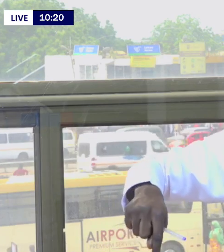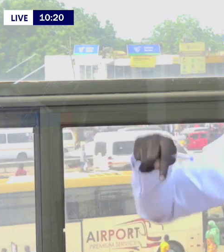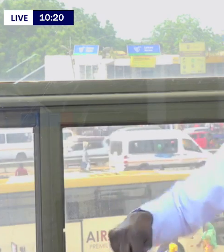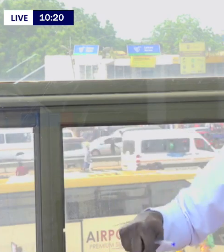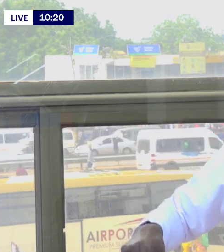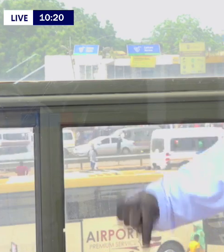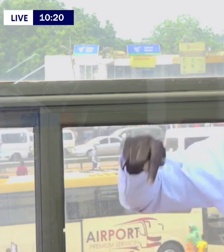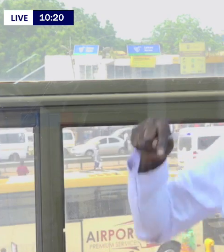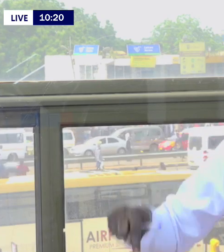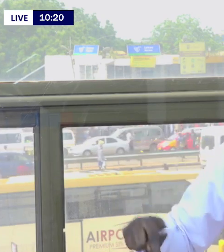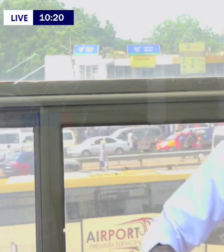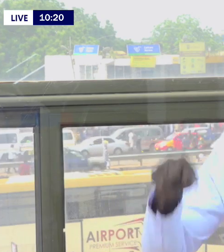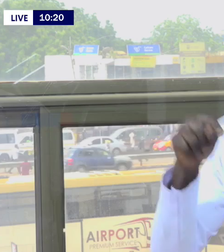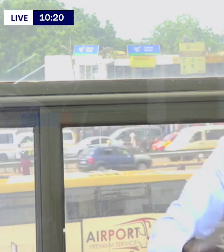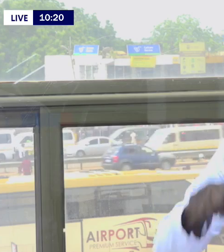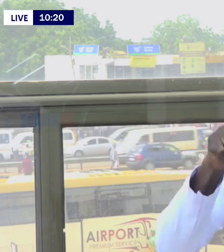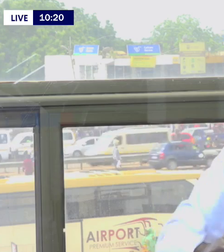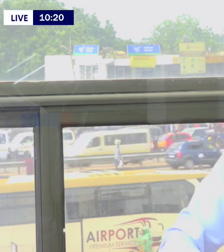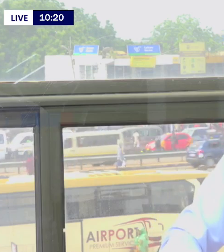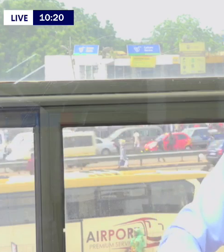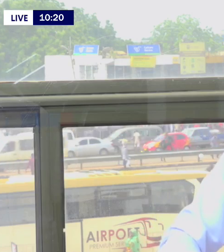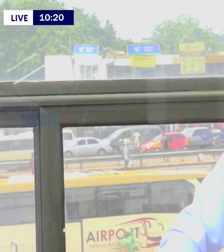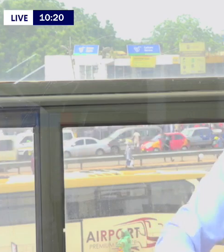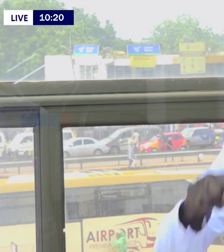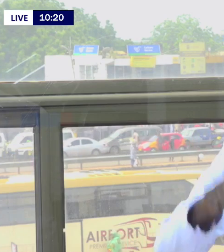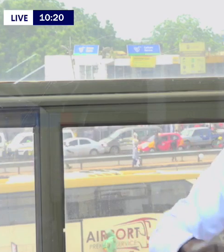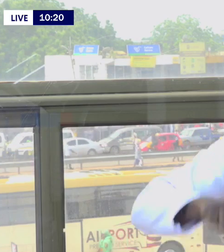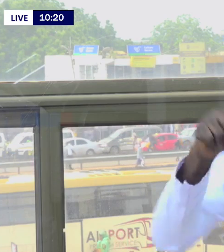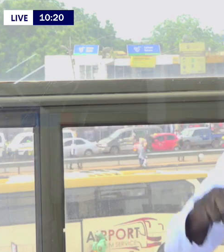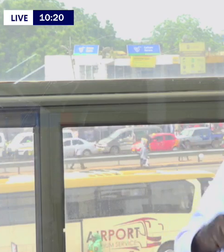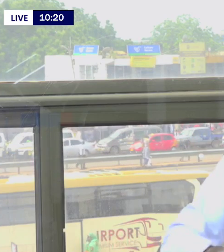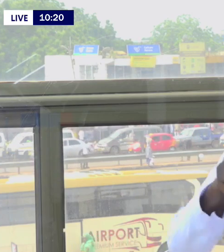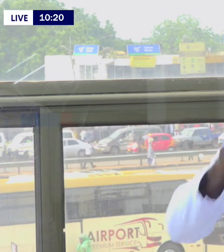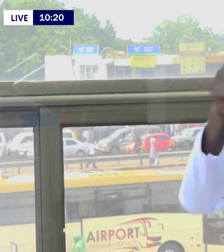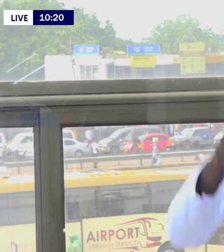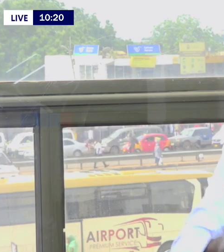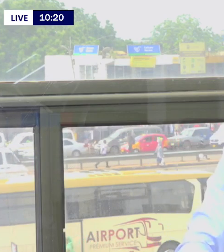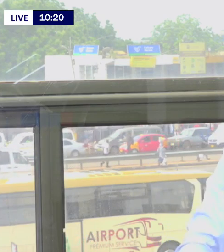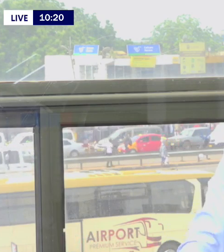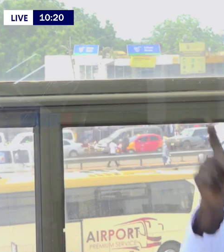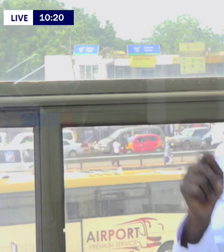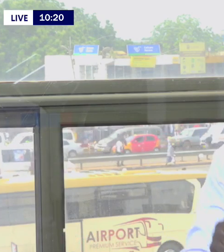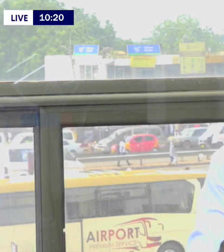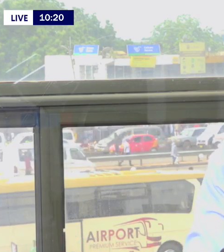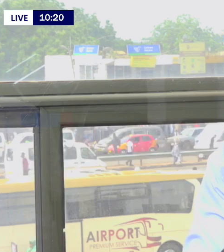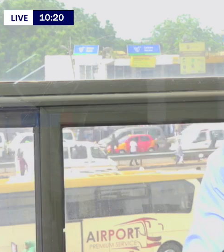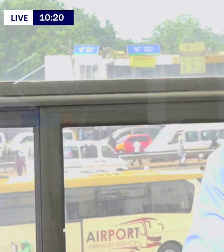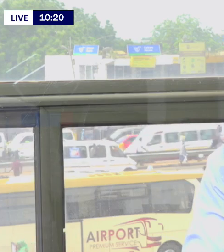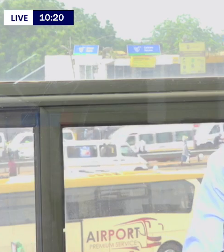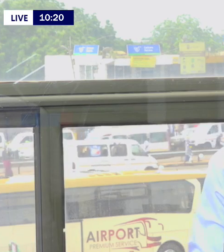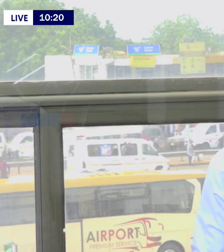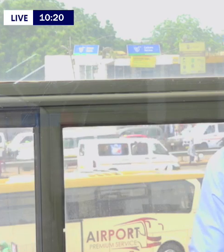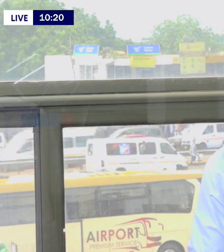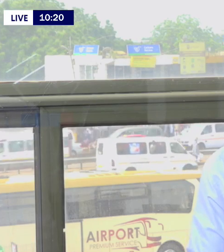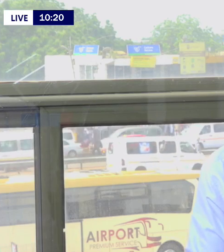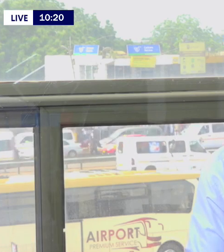aban any easy from doing a new register na e ye better since all move call election name Adade ntira me dan say jwa ho